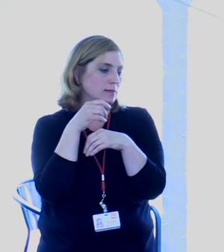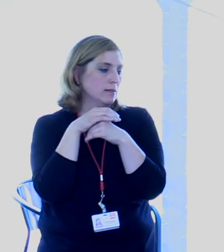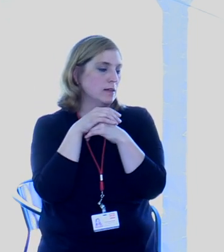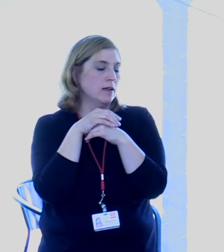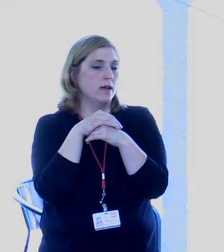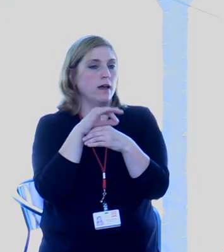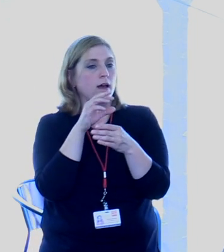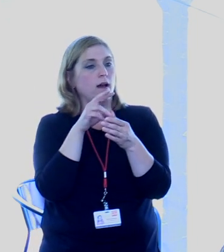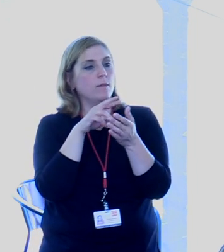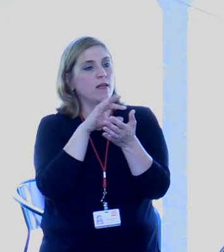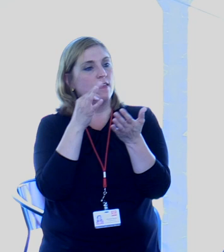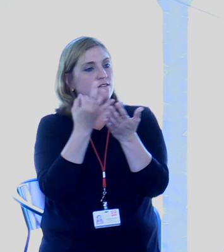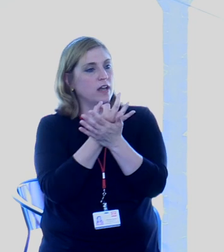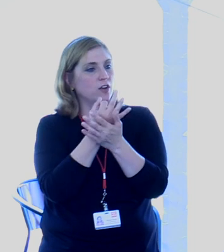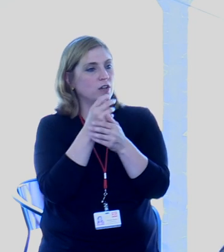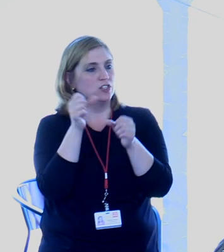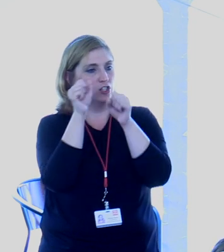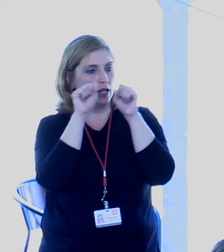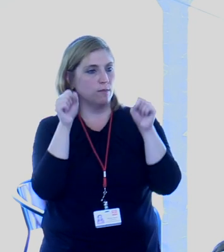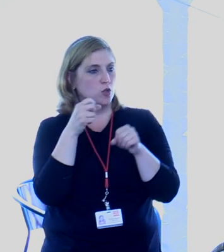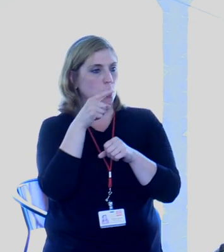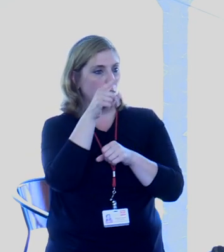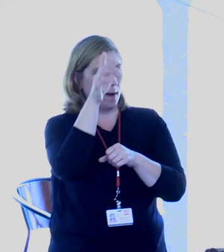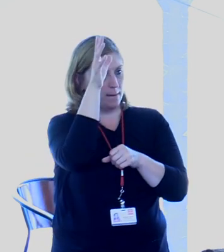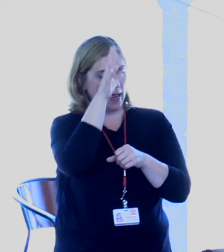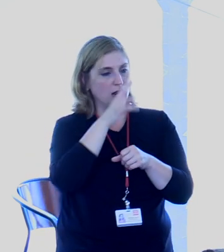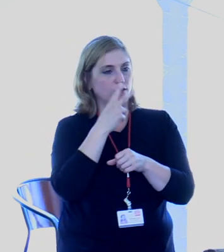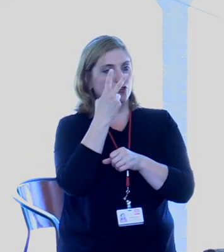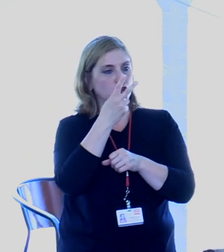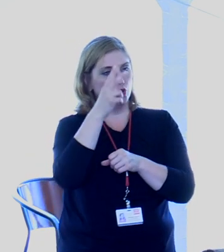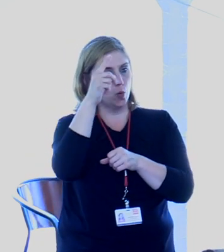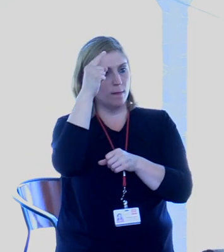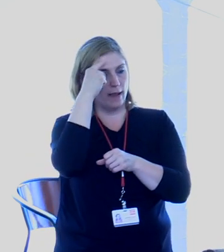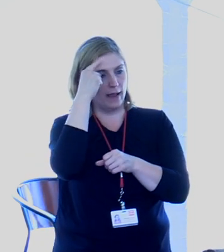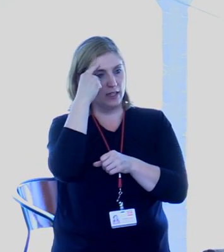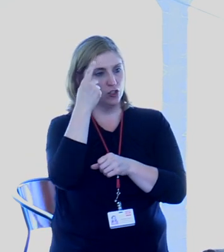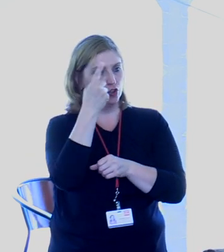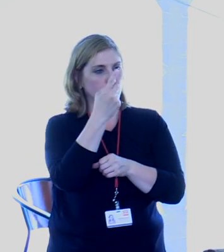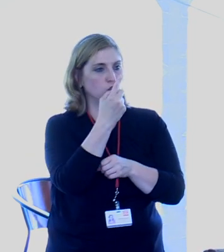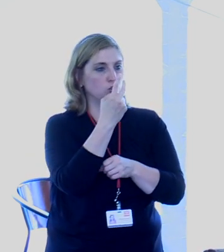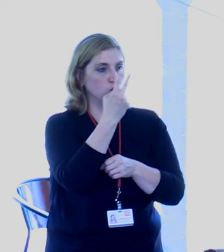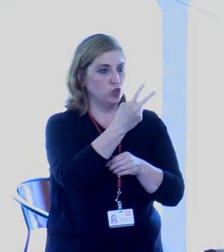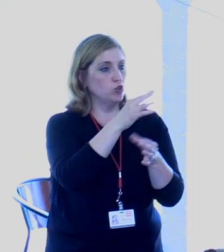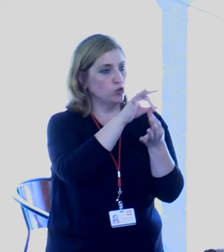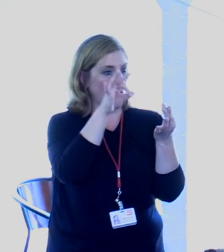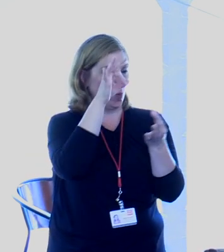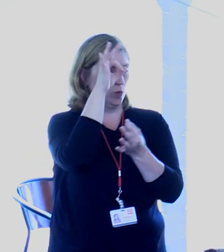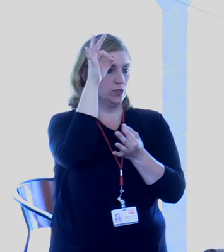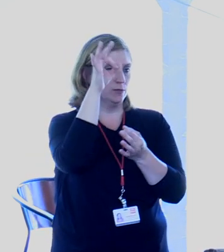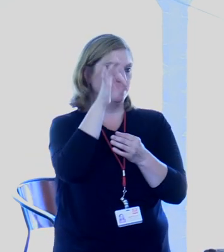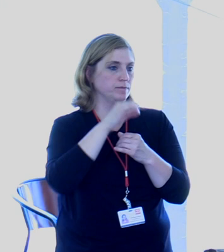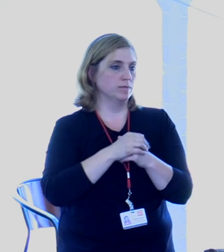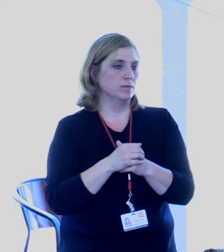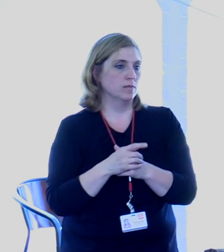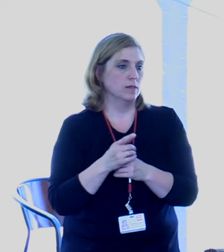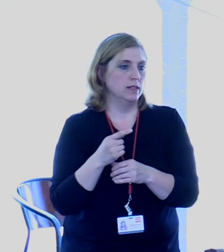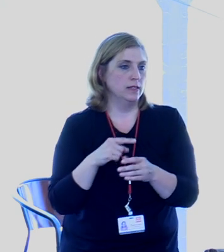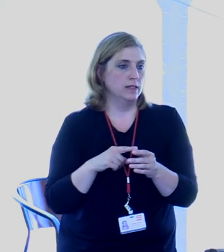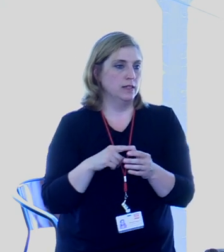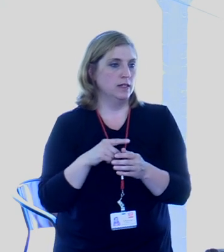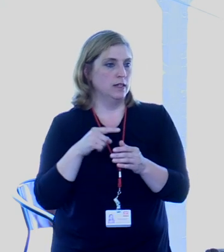And the failure has this shape. You will be a man of two minds, a person of two souls, in fact. James coins a Greek word here that never appeared